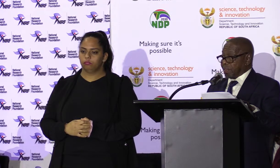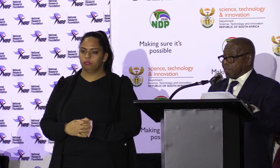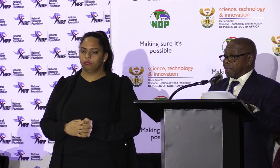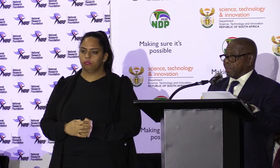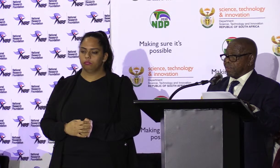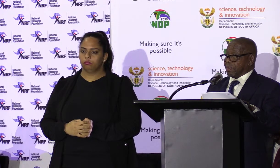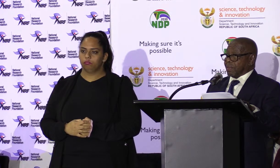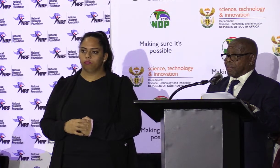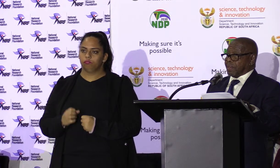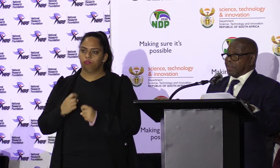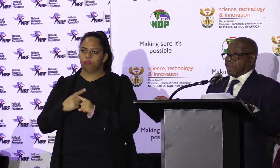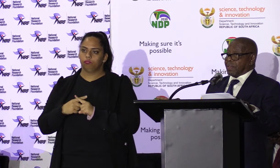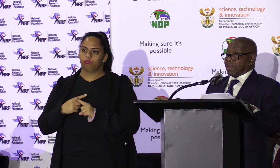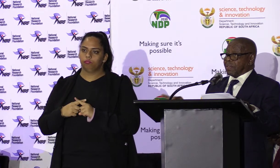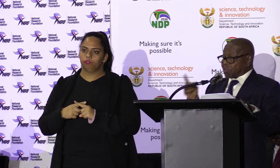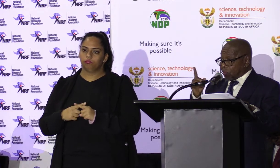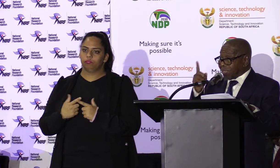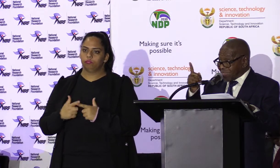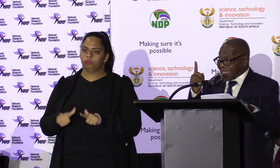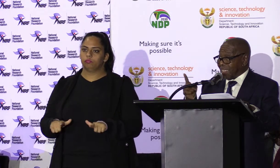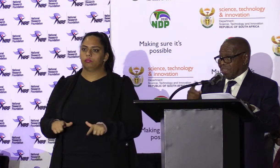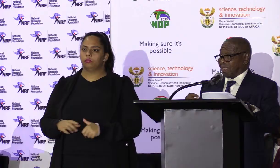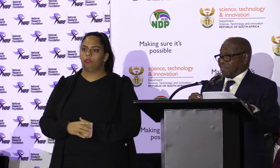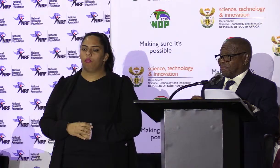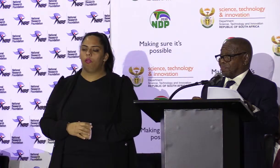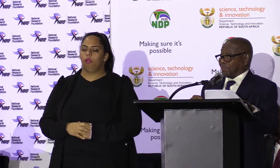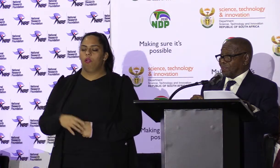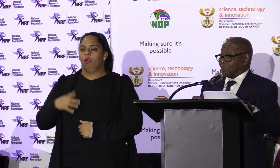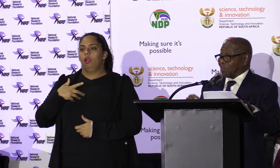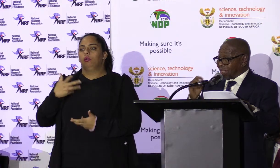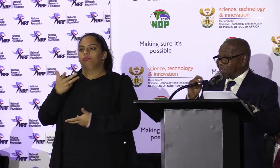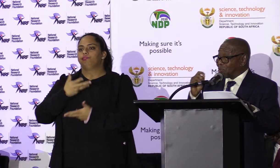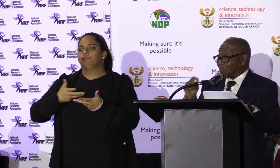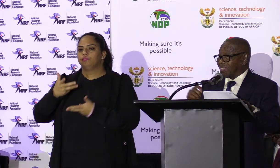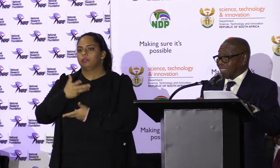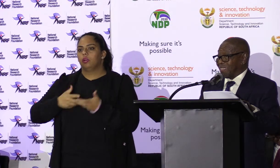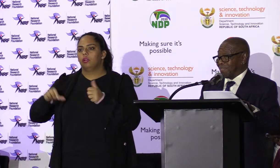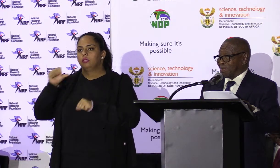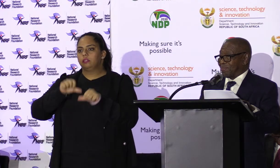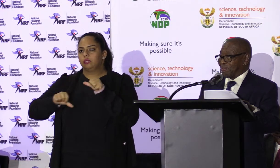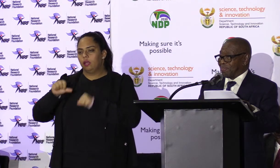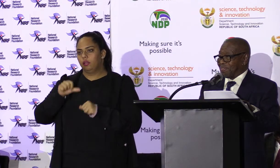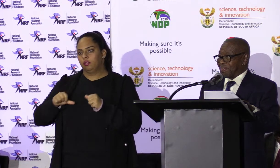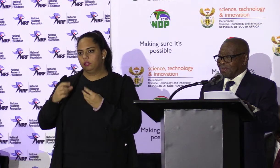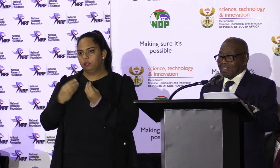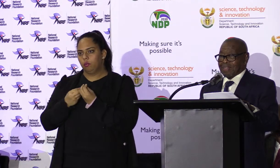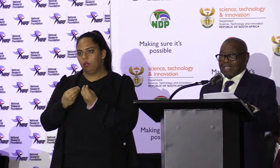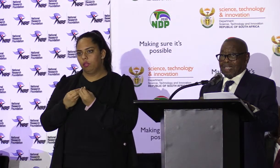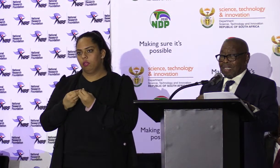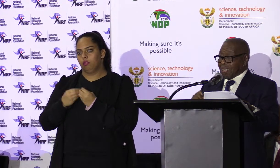Umam Gcina is talking science with her storytelling.